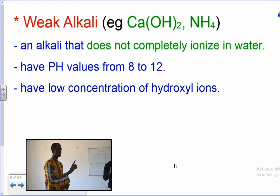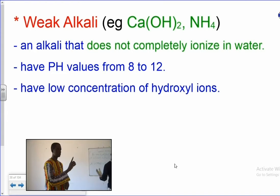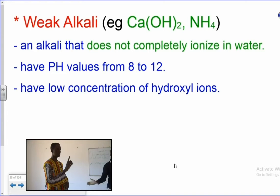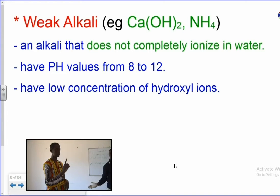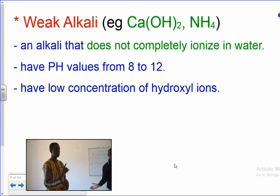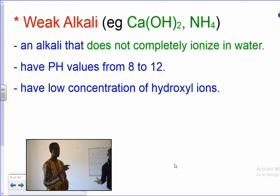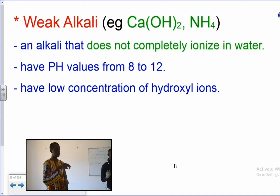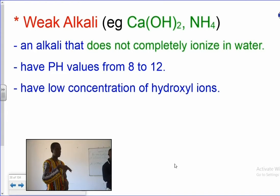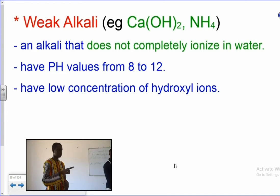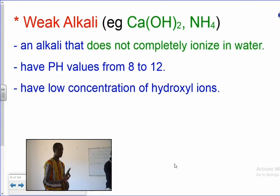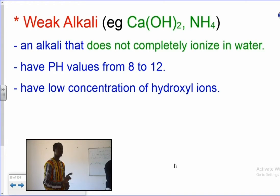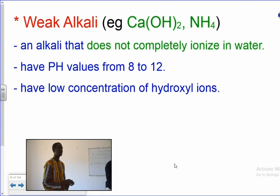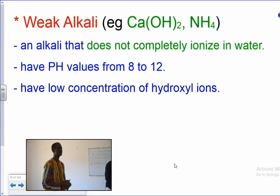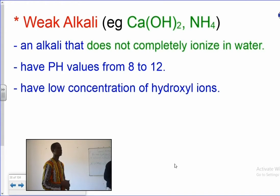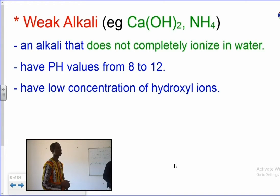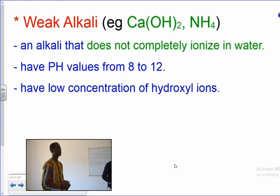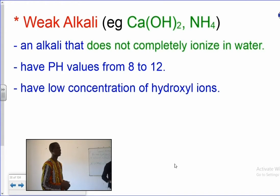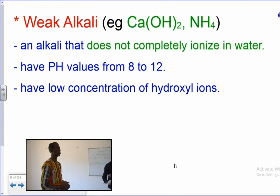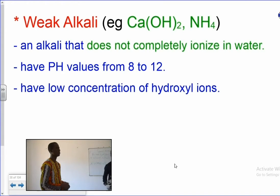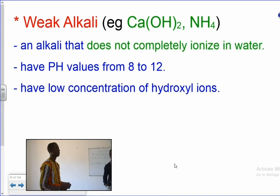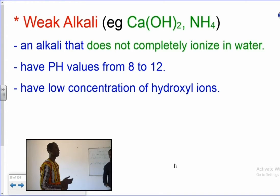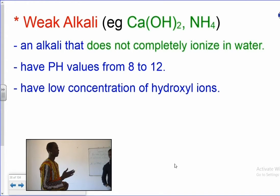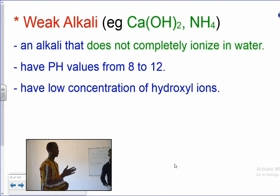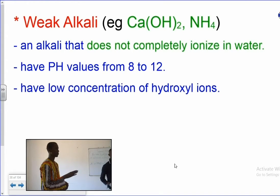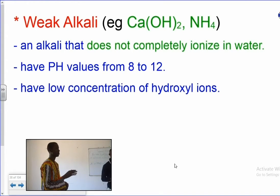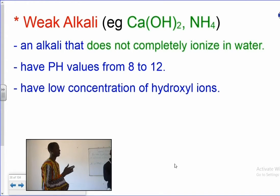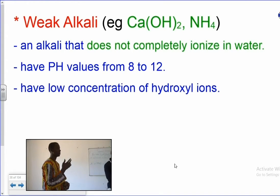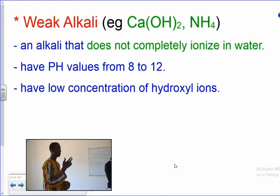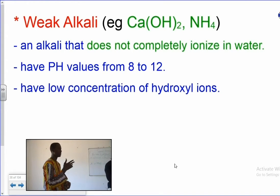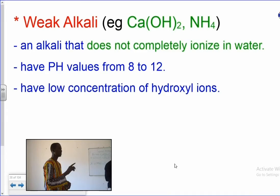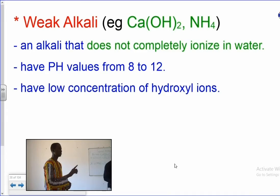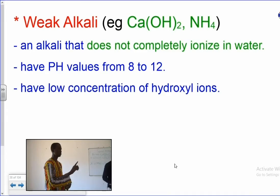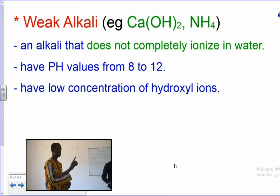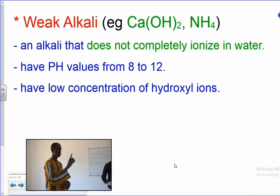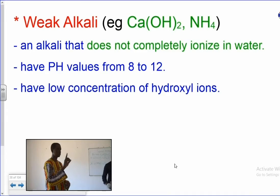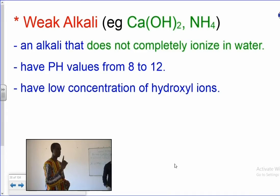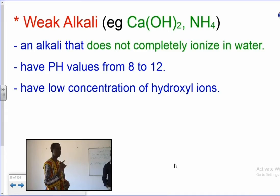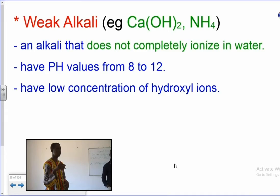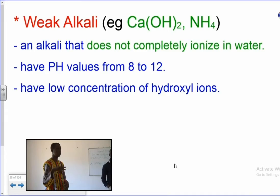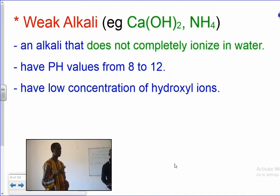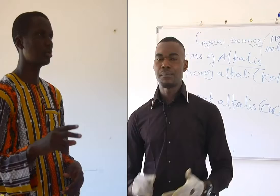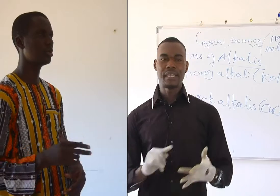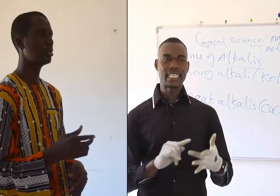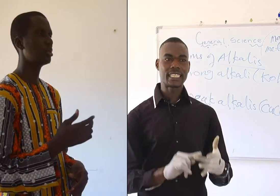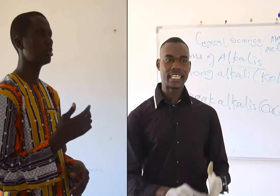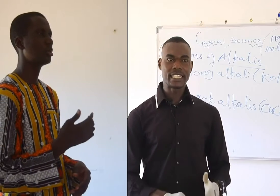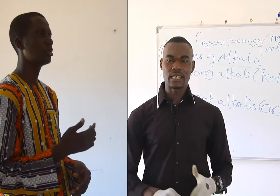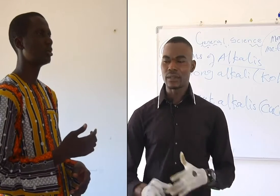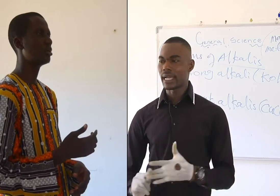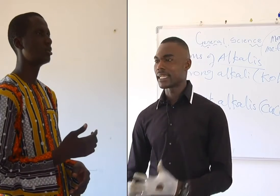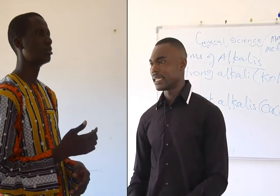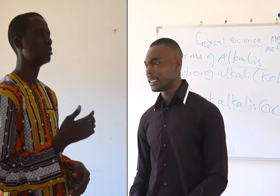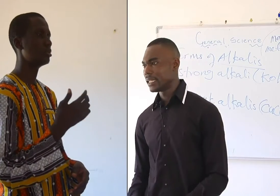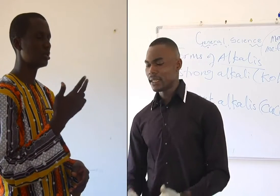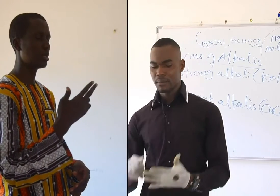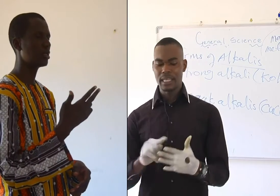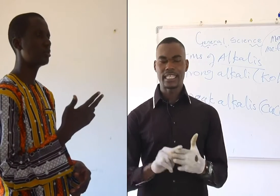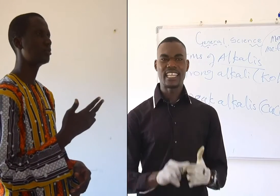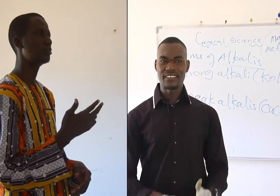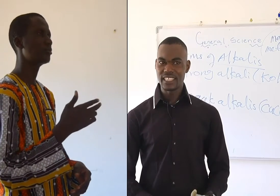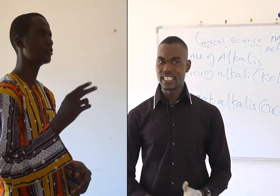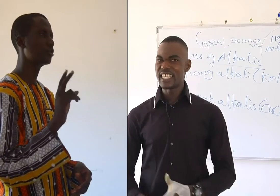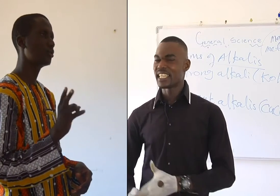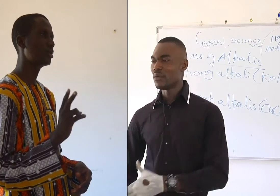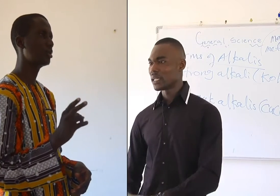to 12. So pH 8 is a weak alkali, pH 9 is a weak alkali, pH 10 is a weak alkali,